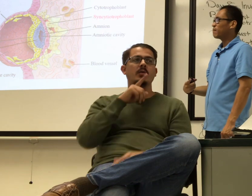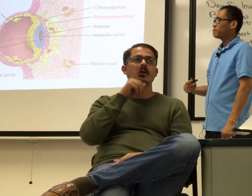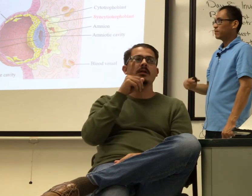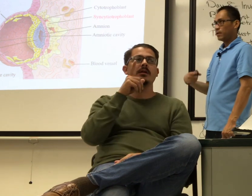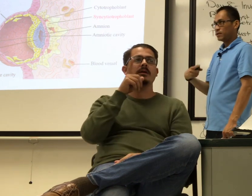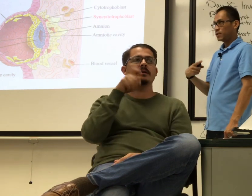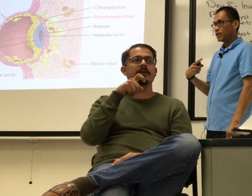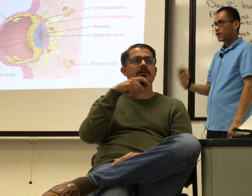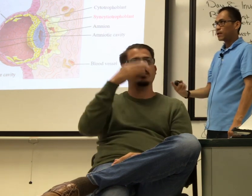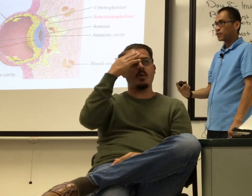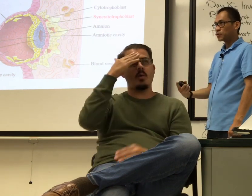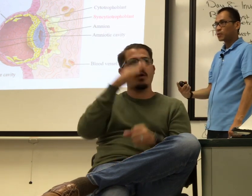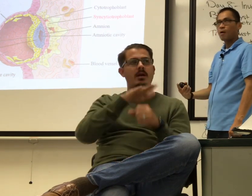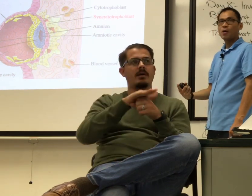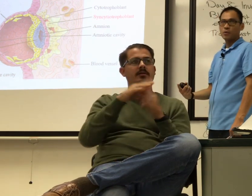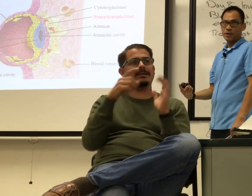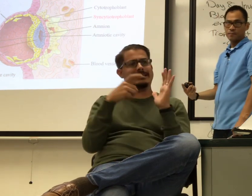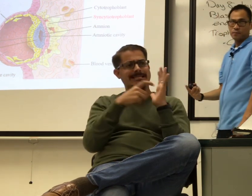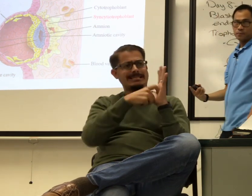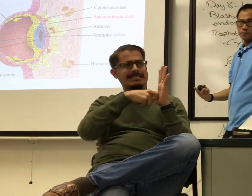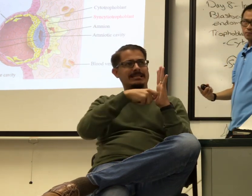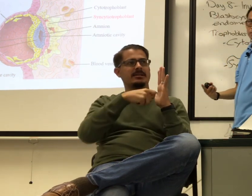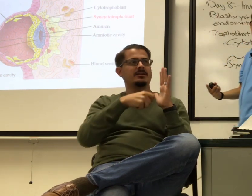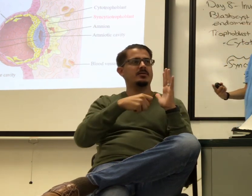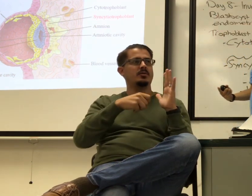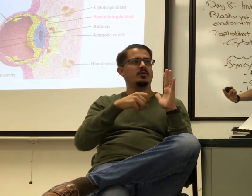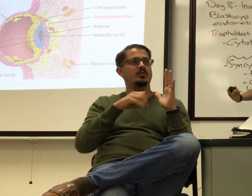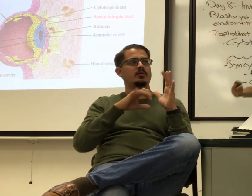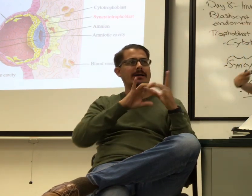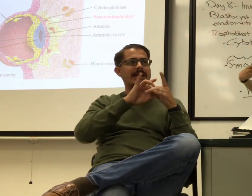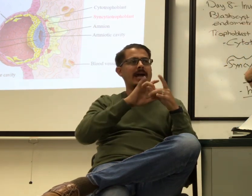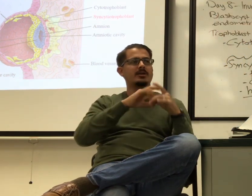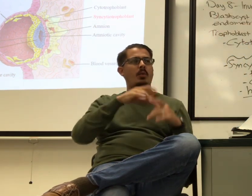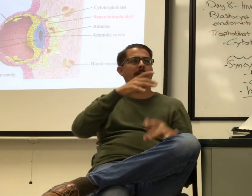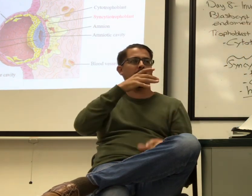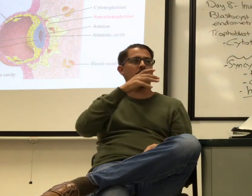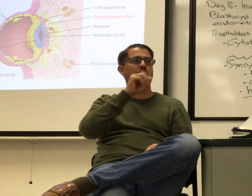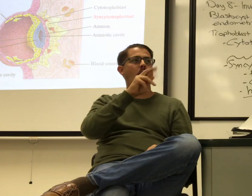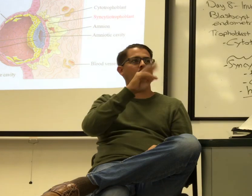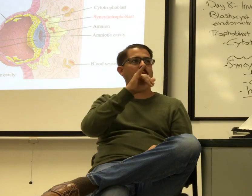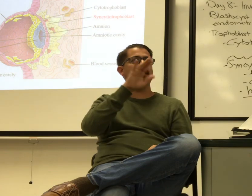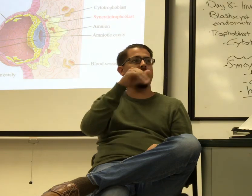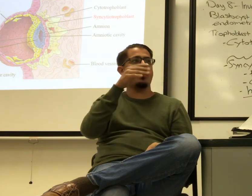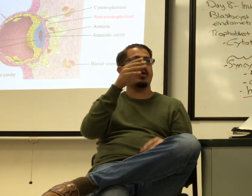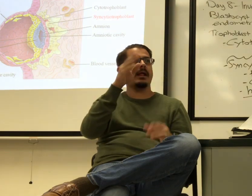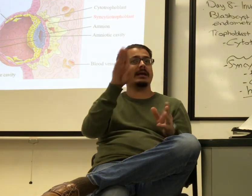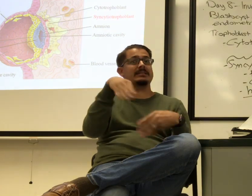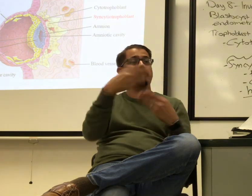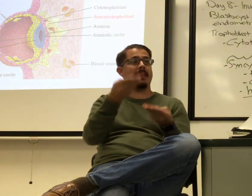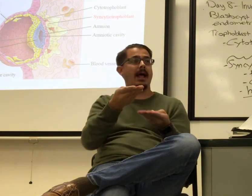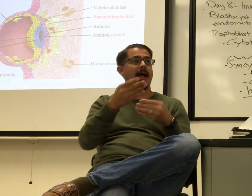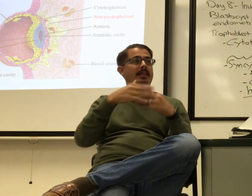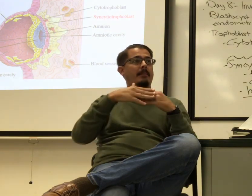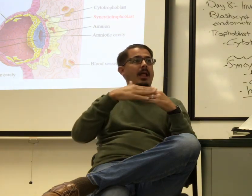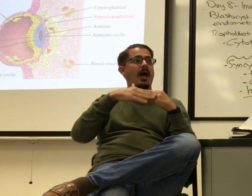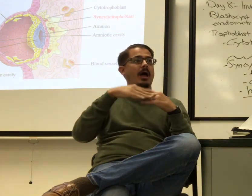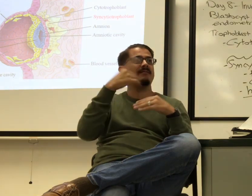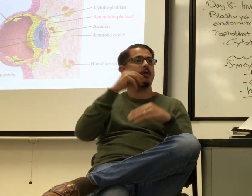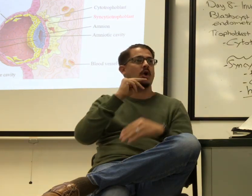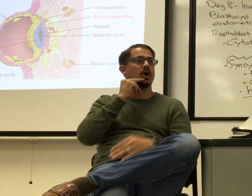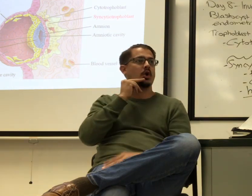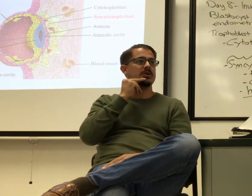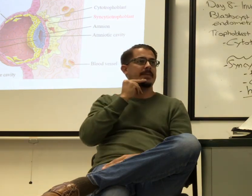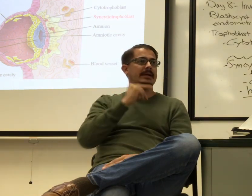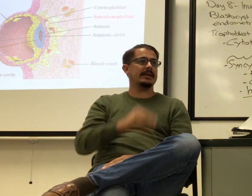deep enough to nick a maternal artery because that'll supply the blood for nourishment,